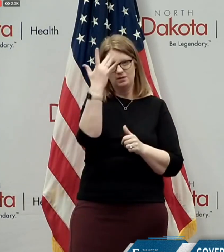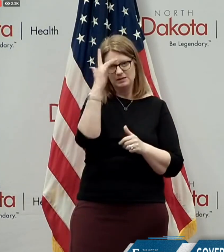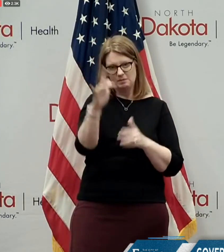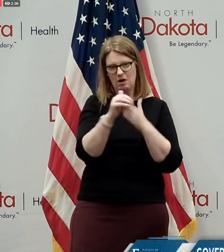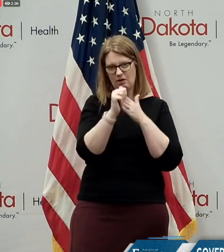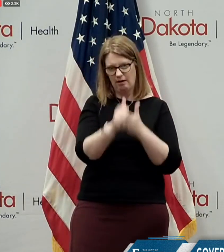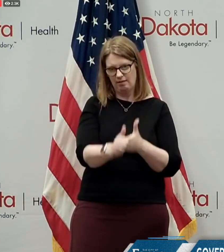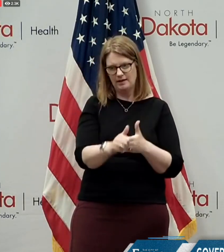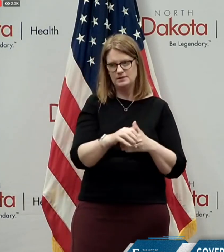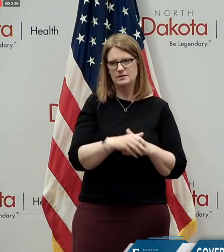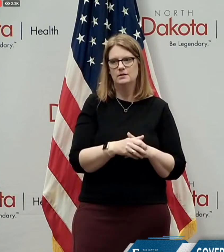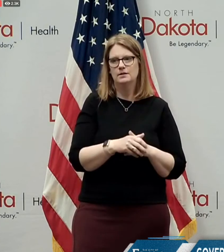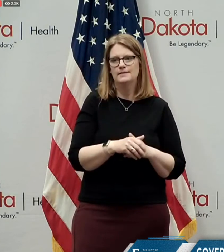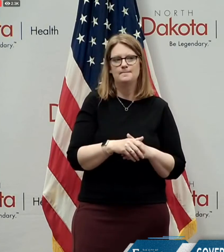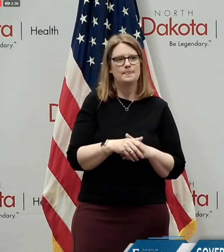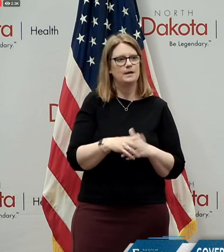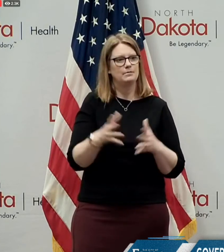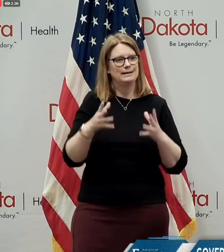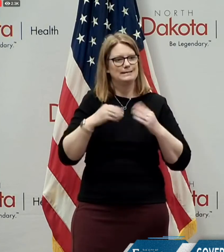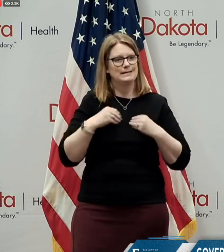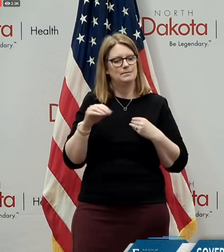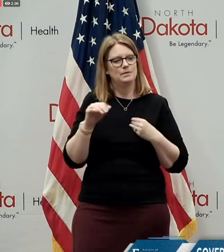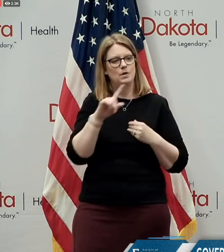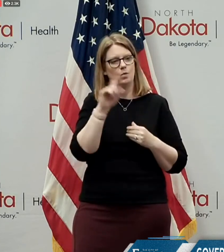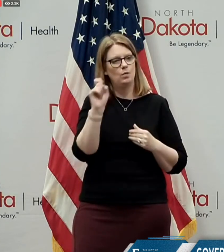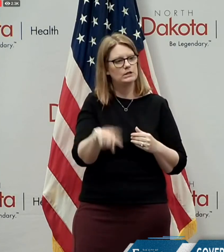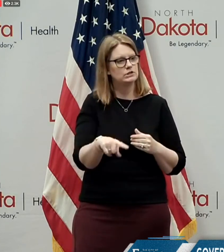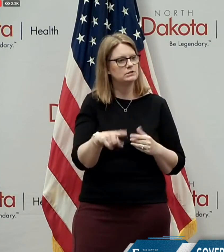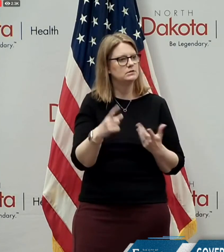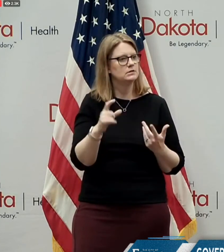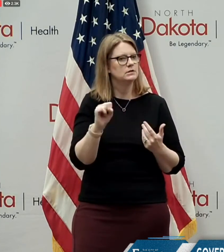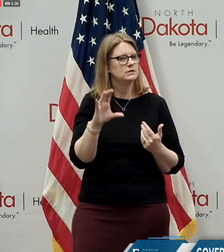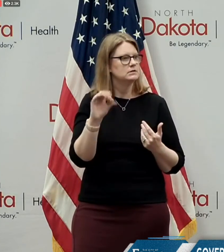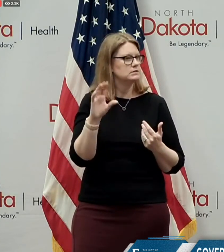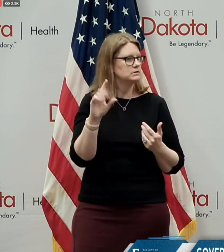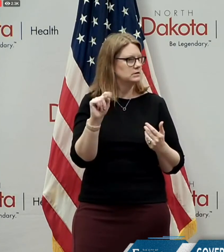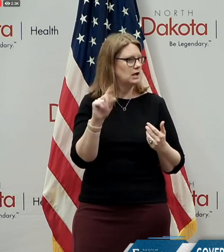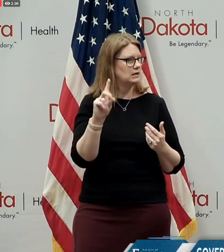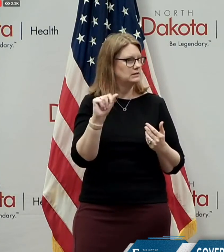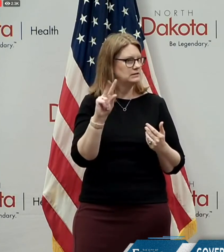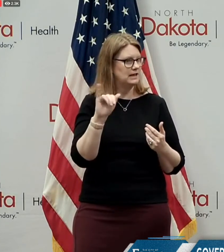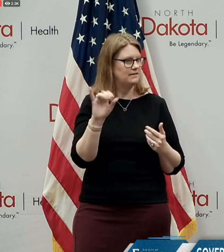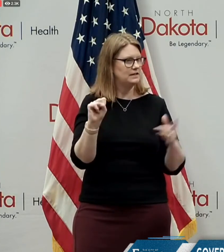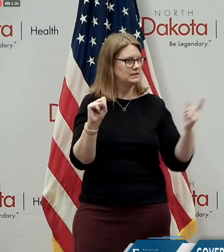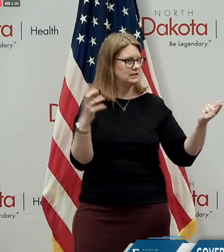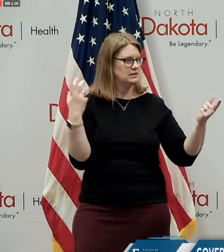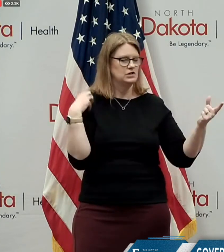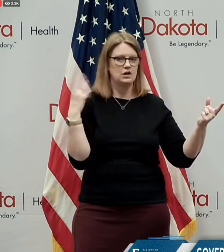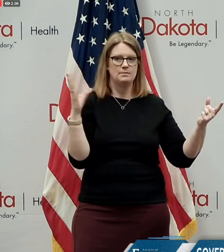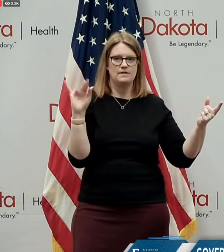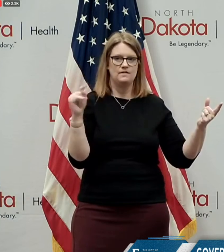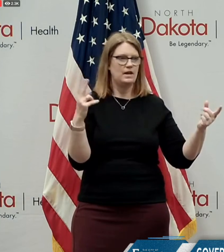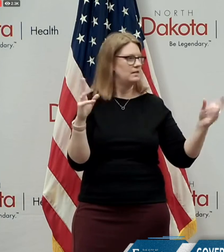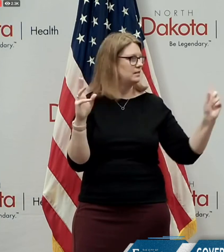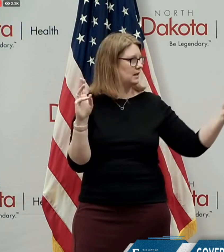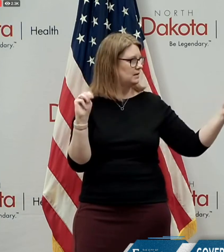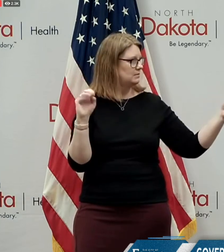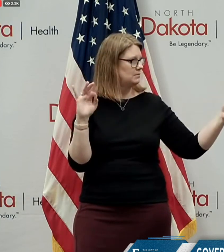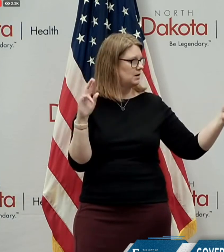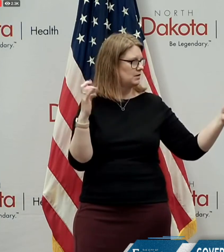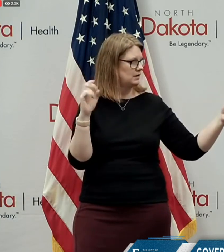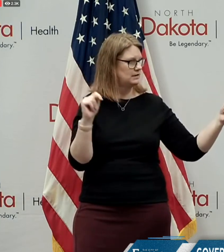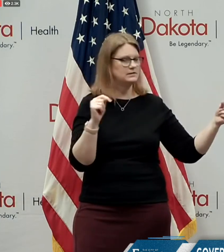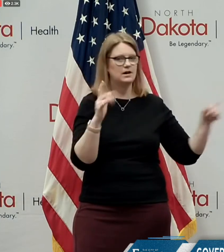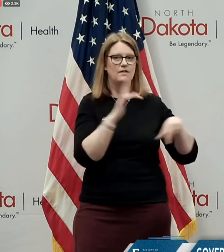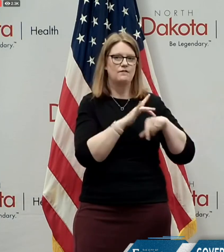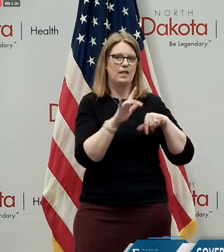guidelines. With that, we'll stand for questions. And again, Scott Davis, Chairman Faith, and Margaret are all also available